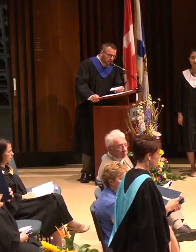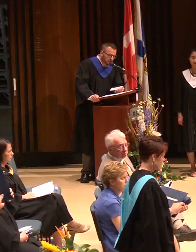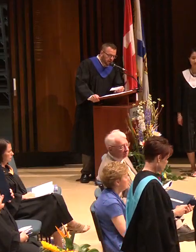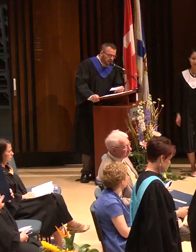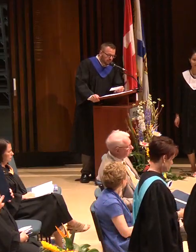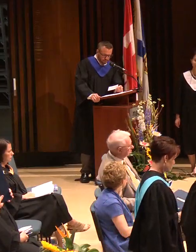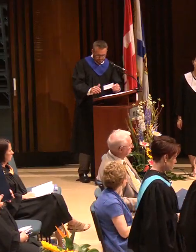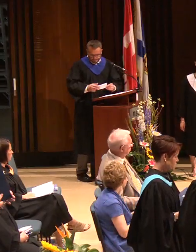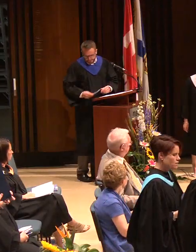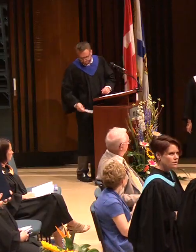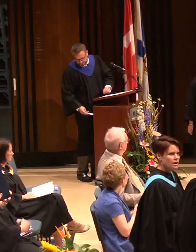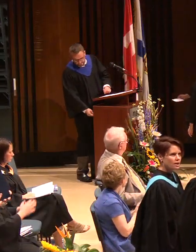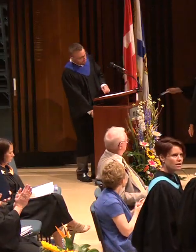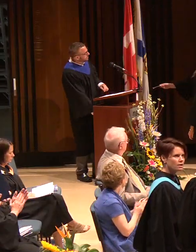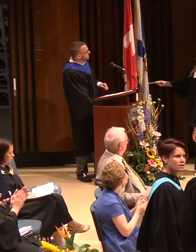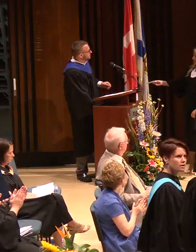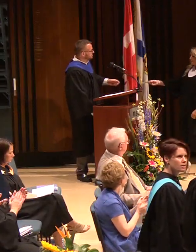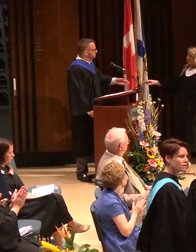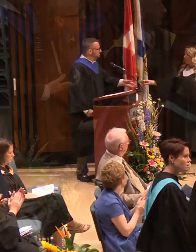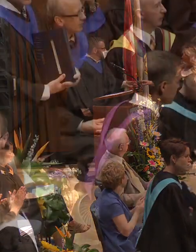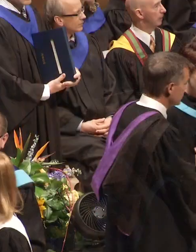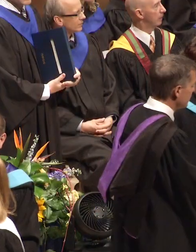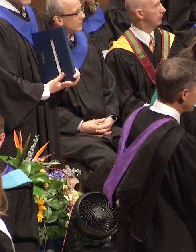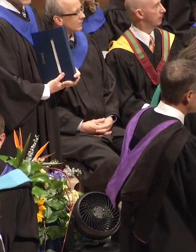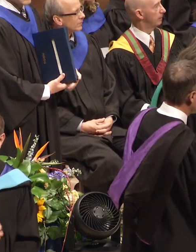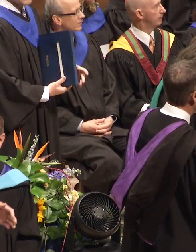Chung Chung Fong.